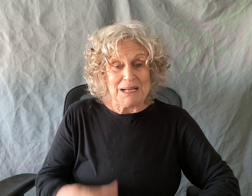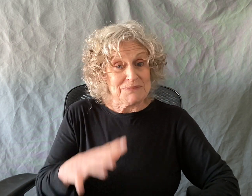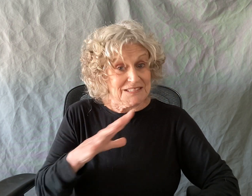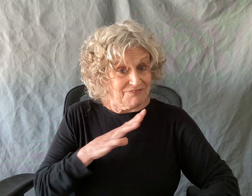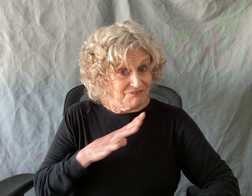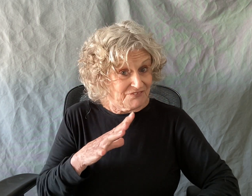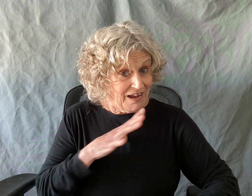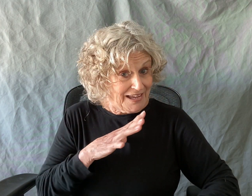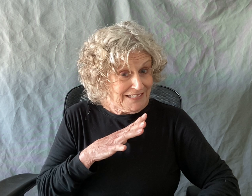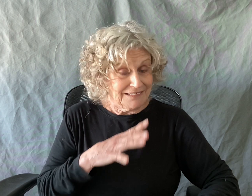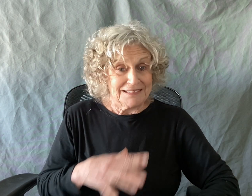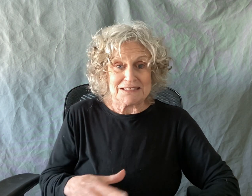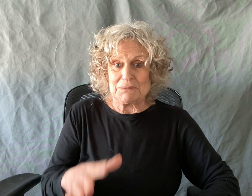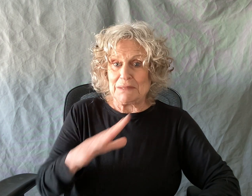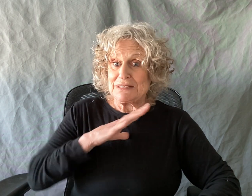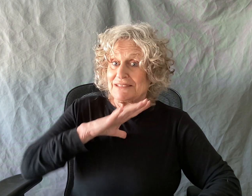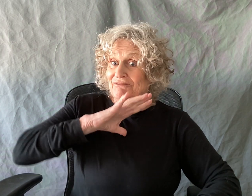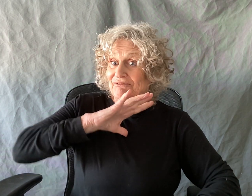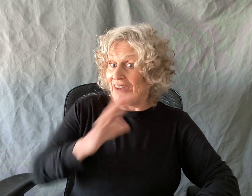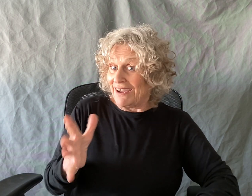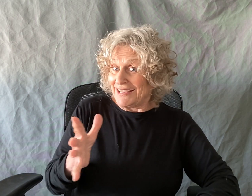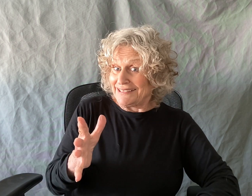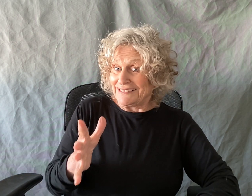it's fine, and sometimes it's fine.